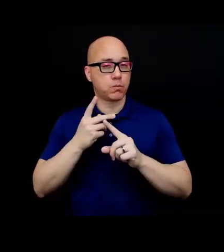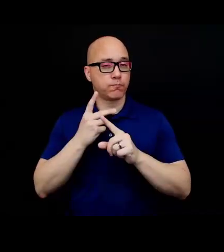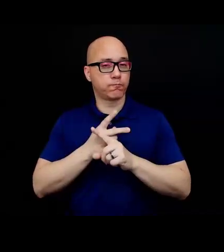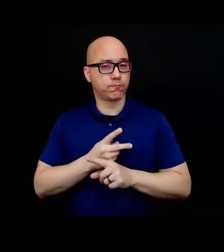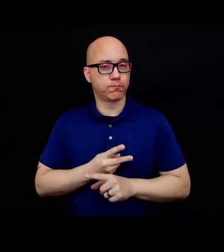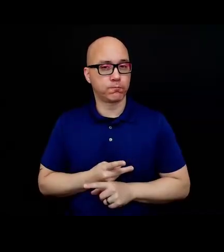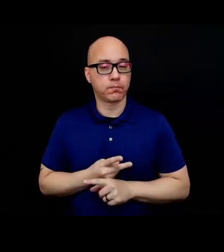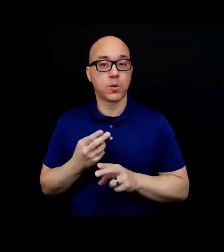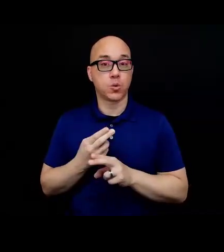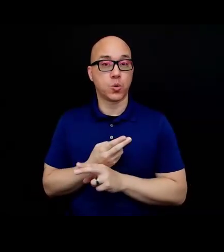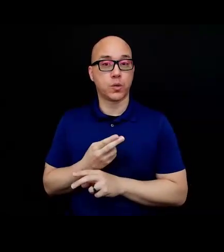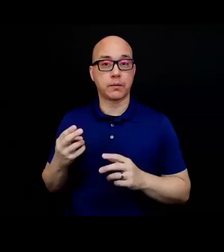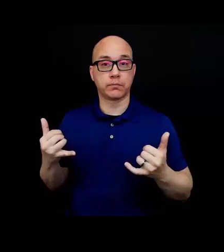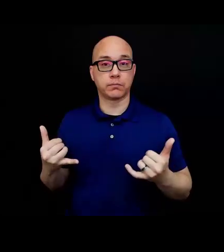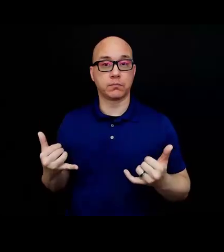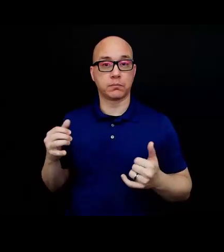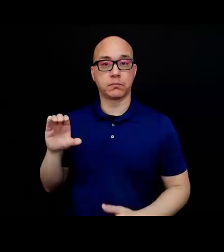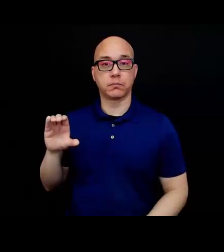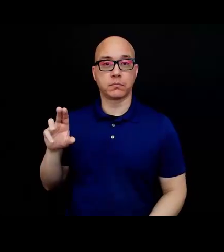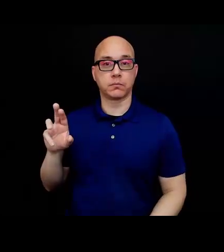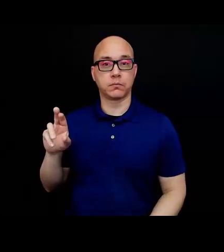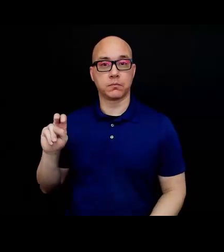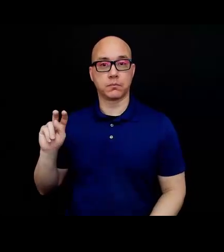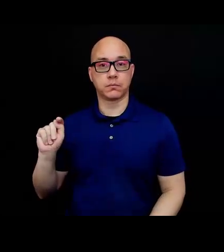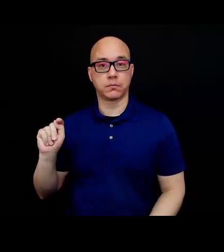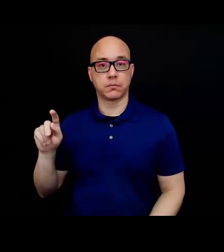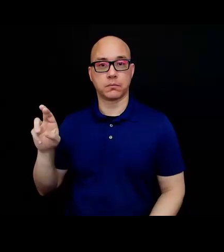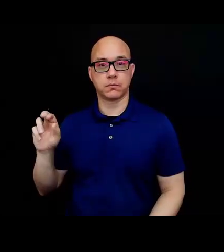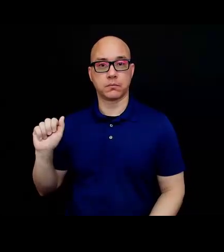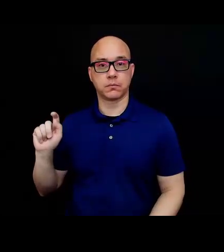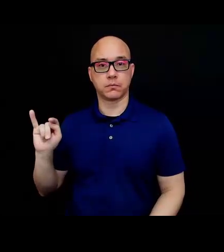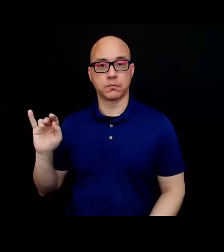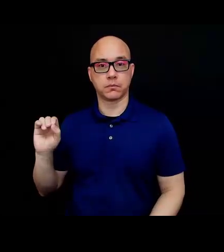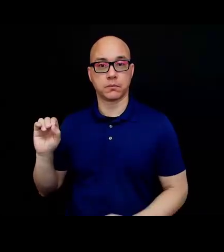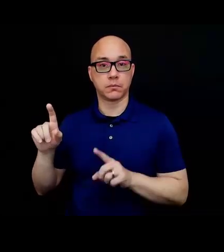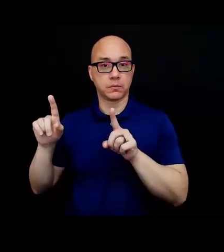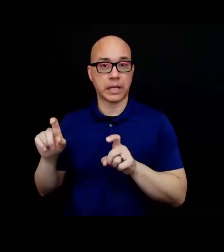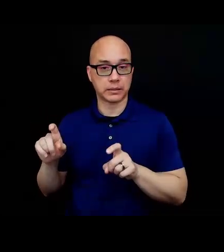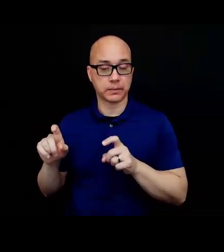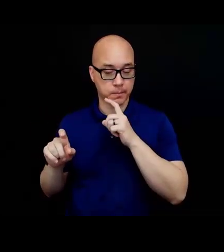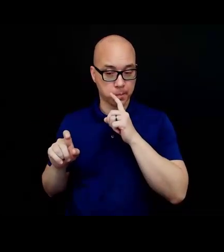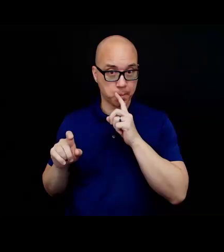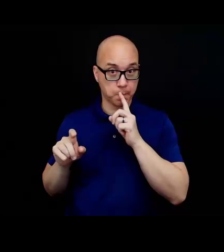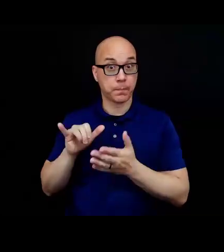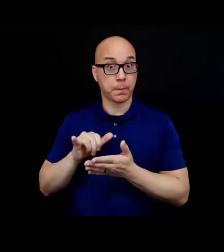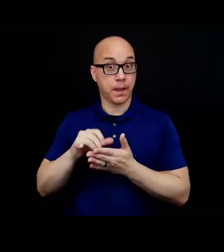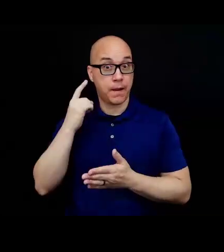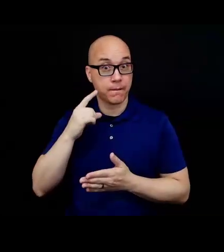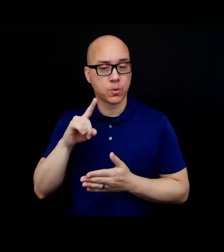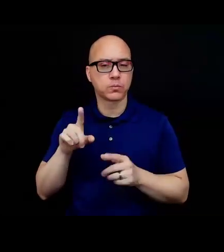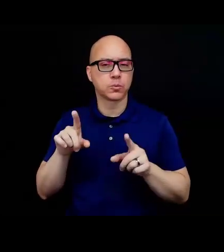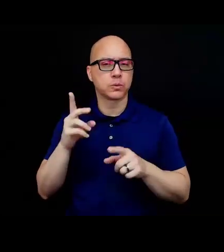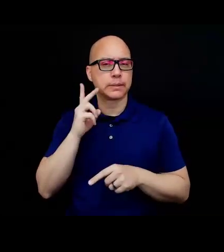test. That current ratio is used by bankers to demonstrate your level of solvency. The rule of thumb,